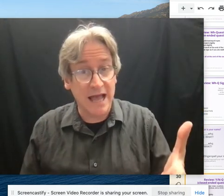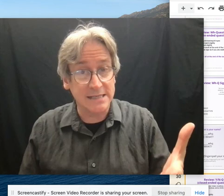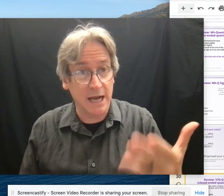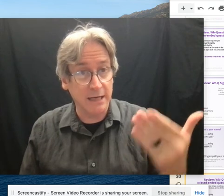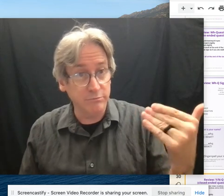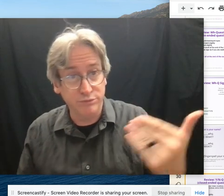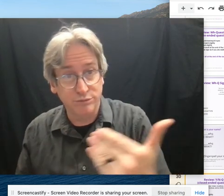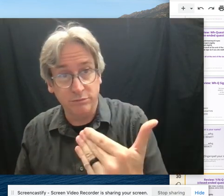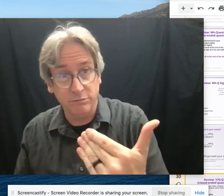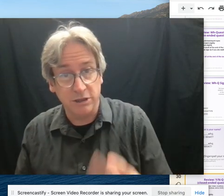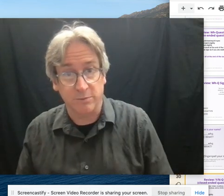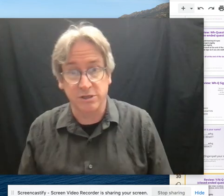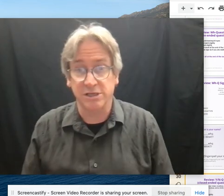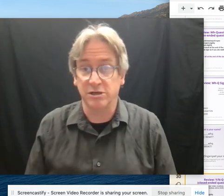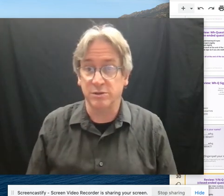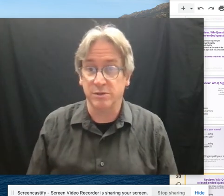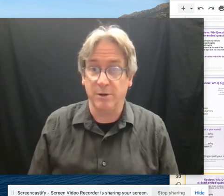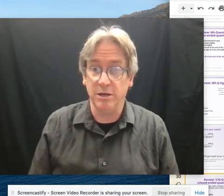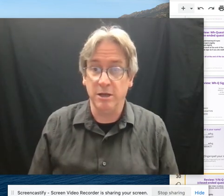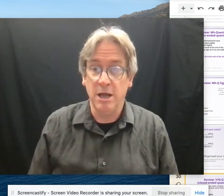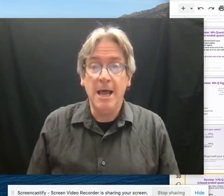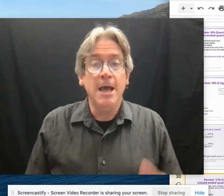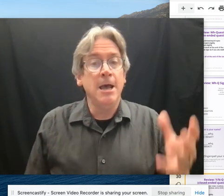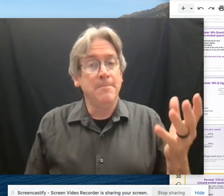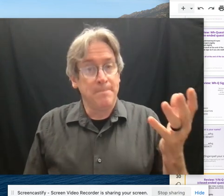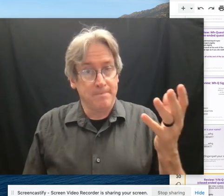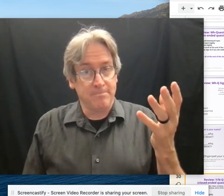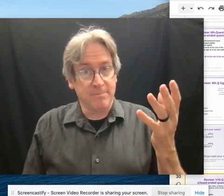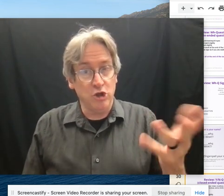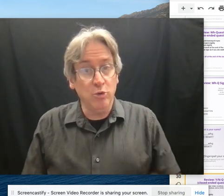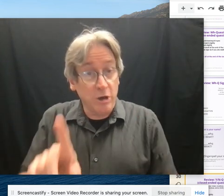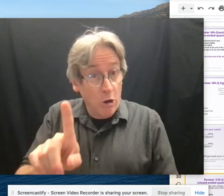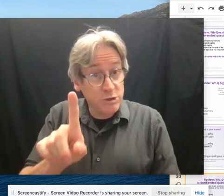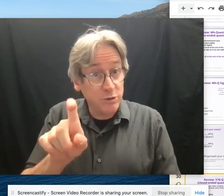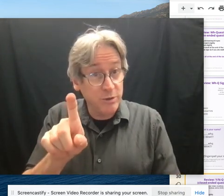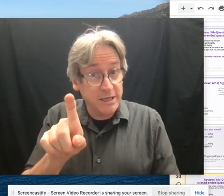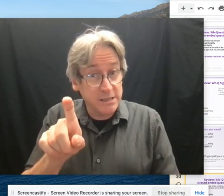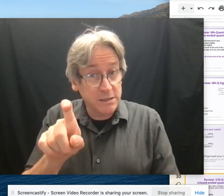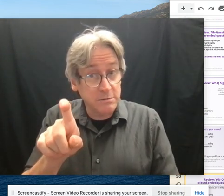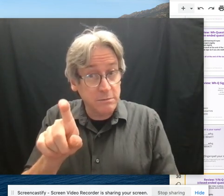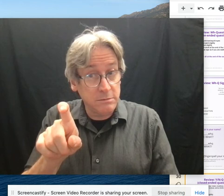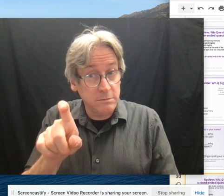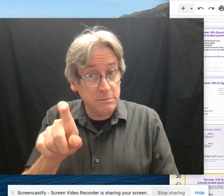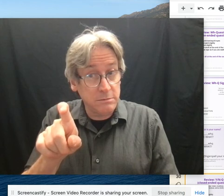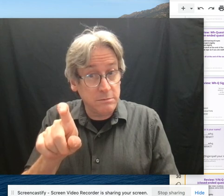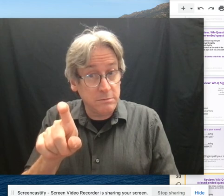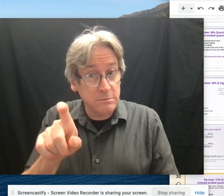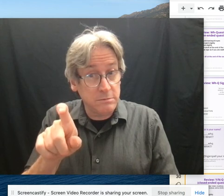Hold the last sign until the person starts to respond. You can also do this.